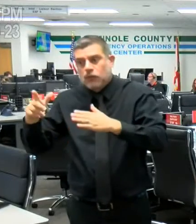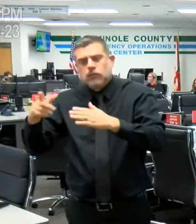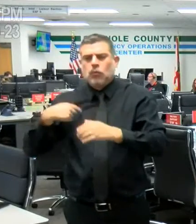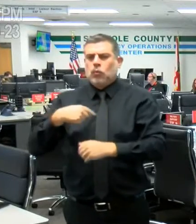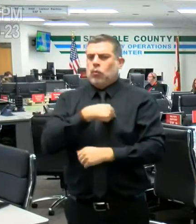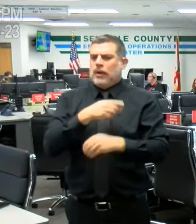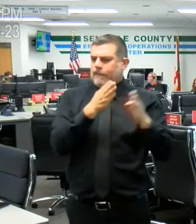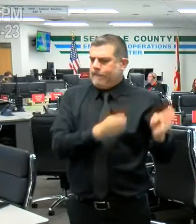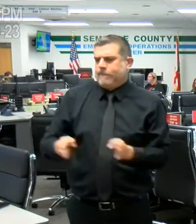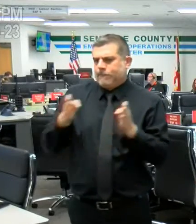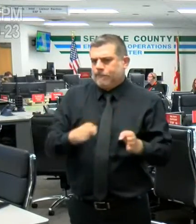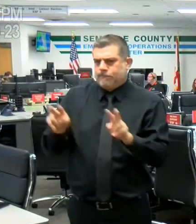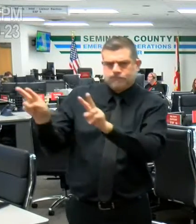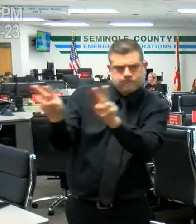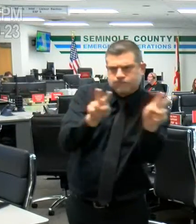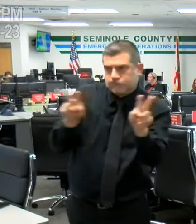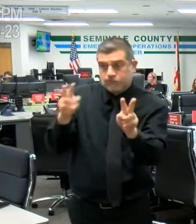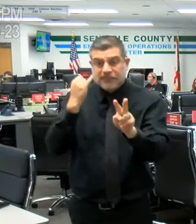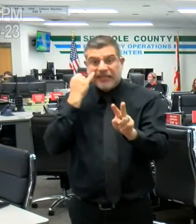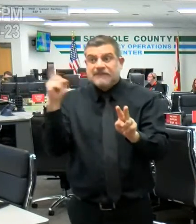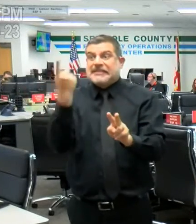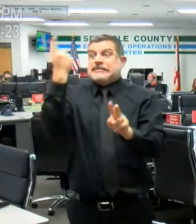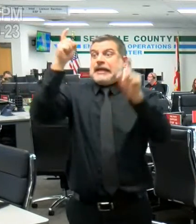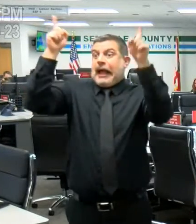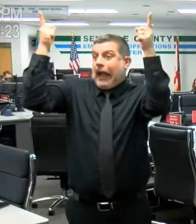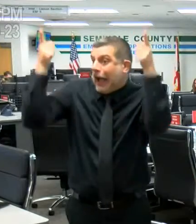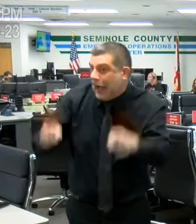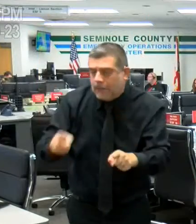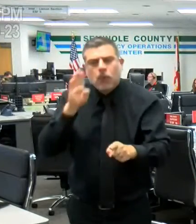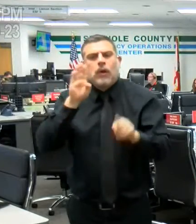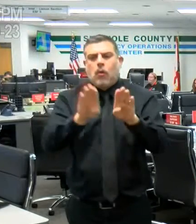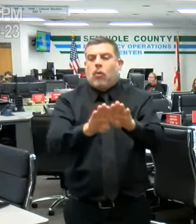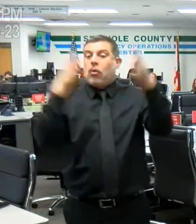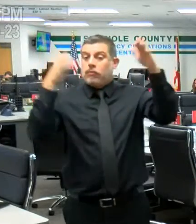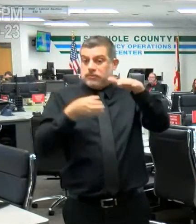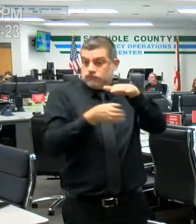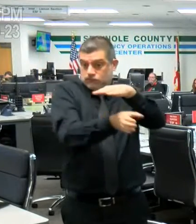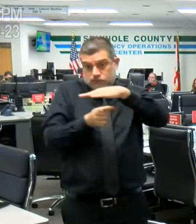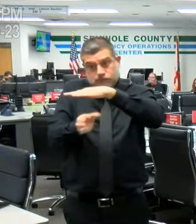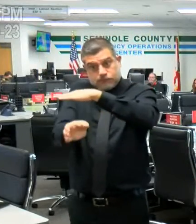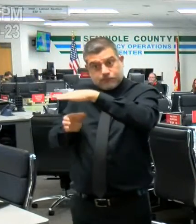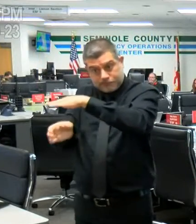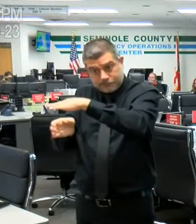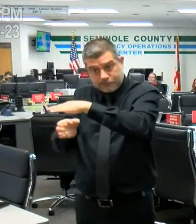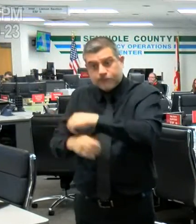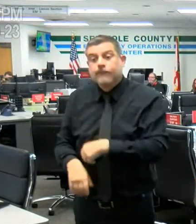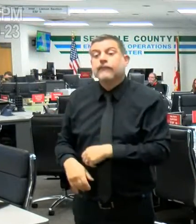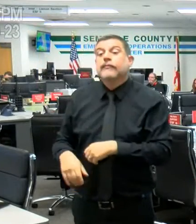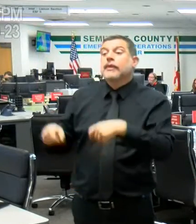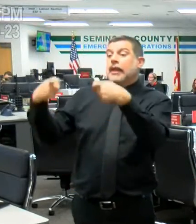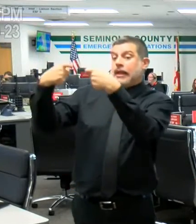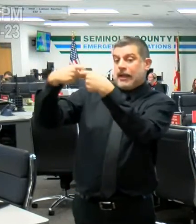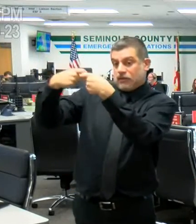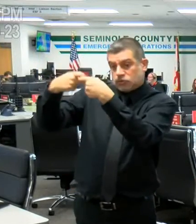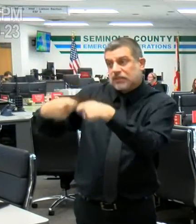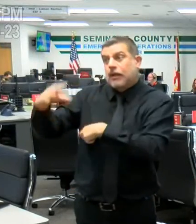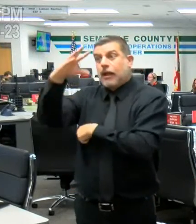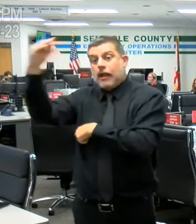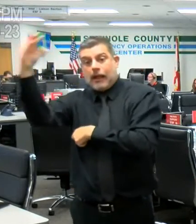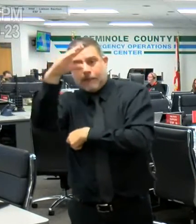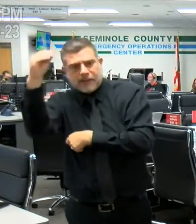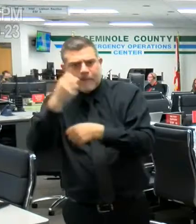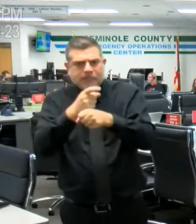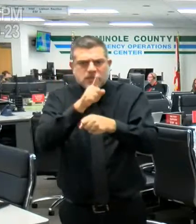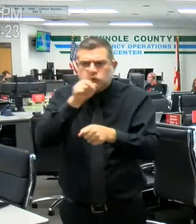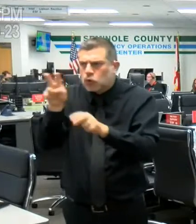emergency shelters. We've been working very closely with our utility providers, Duke and FPL, to make sure that there's standby